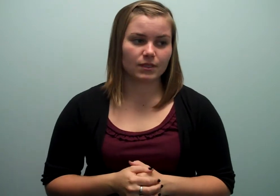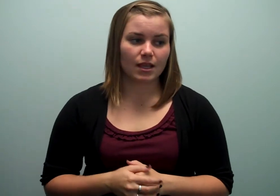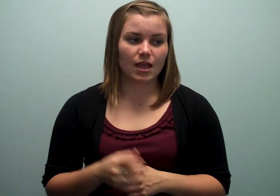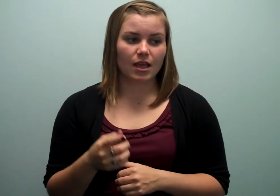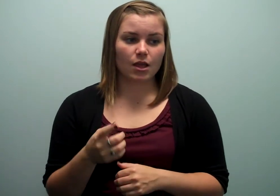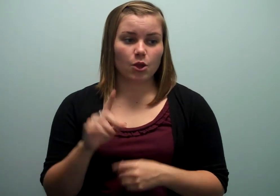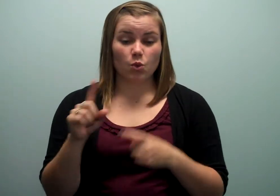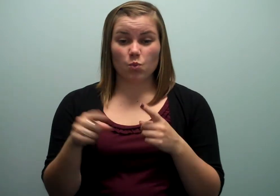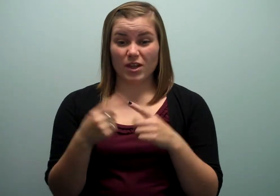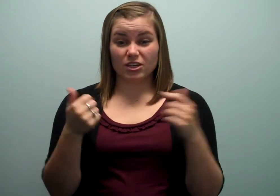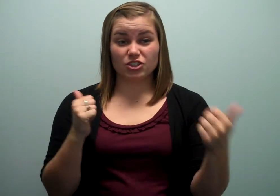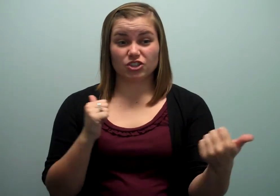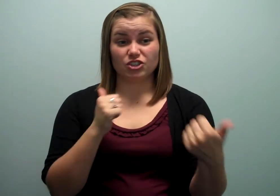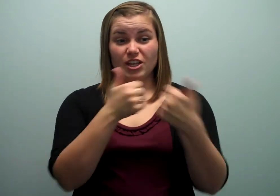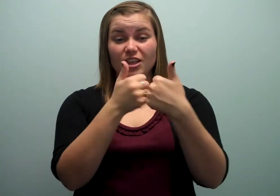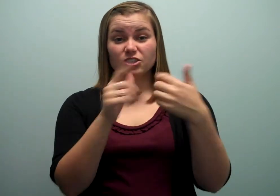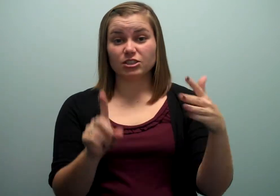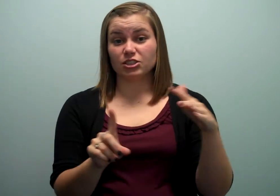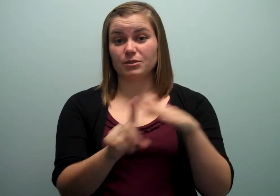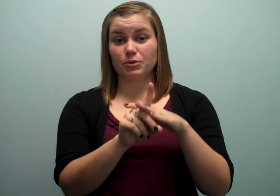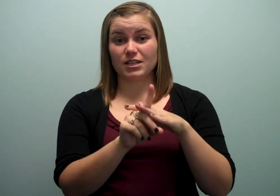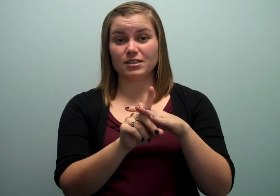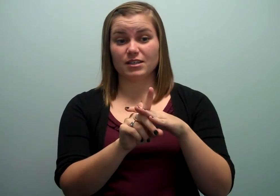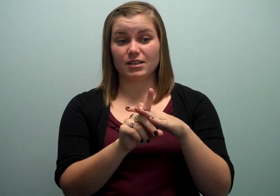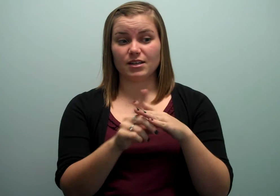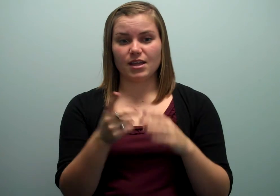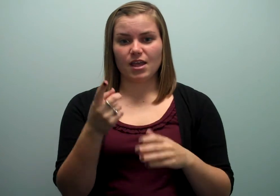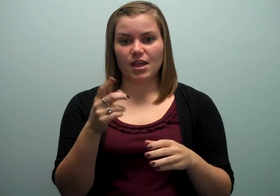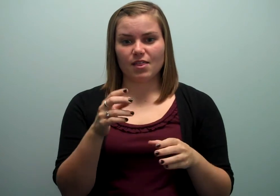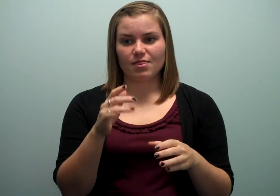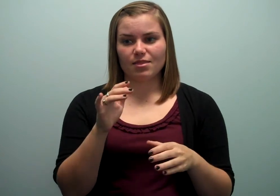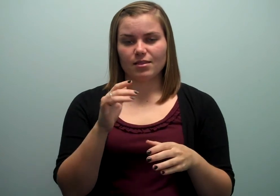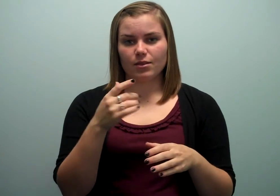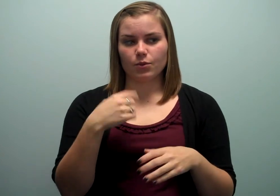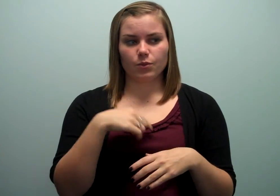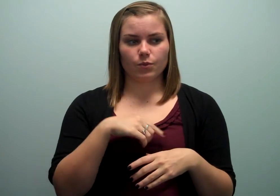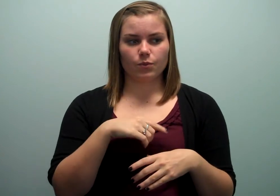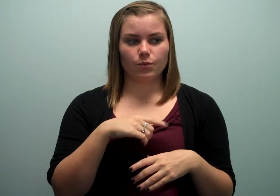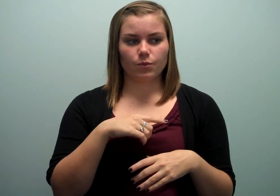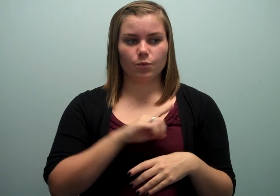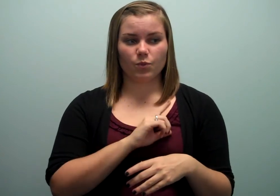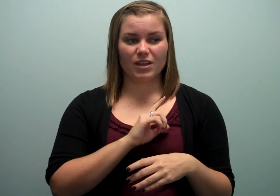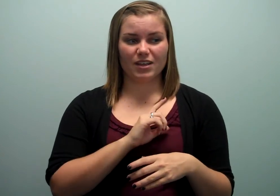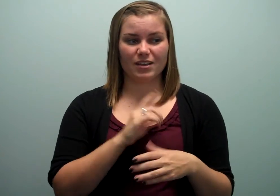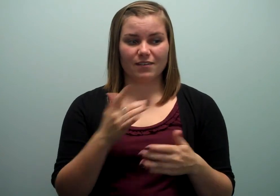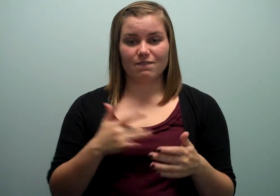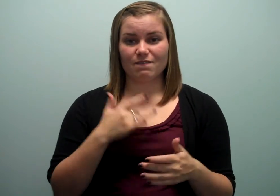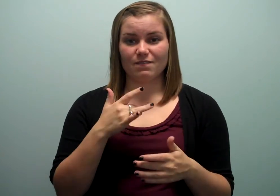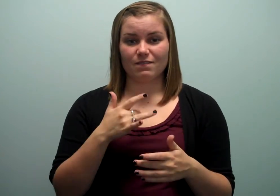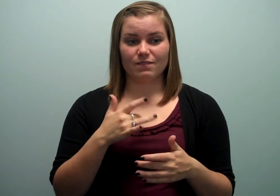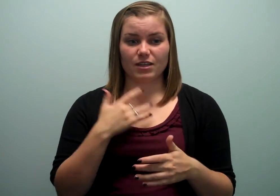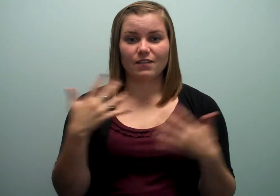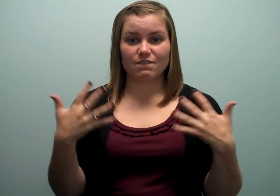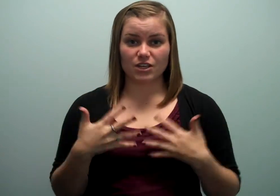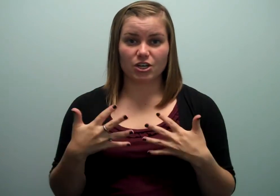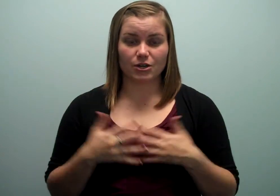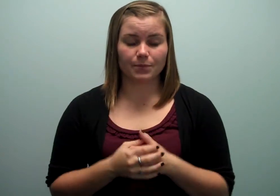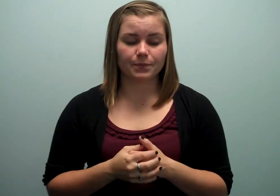is presented that is outside our personal comfort zone, fear appears. Sometimes our fear